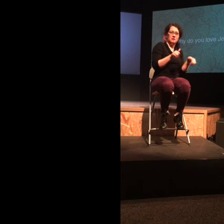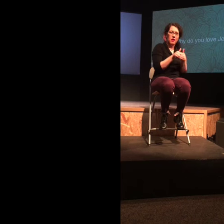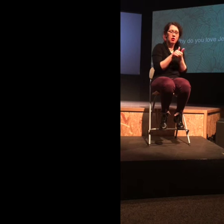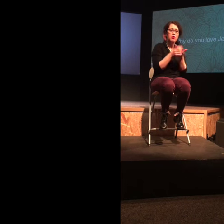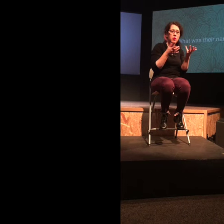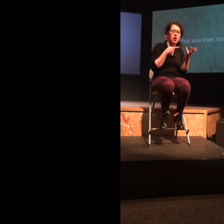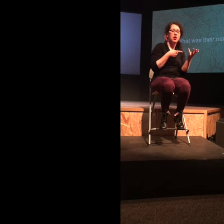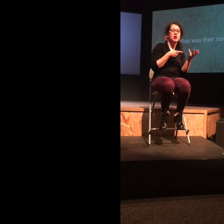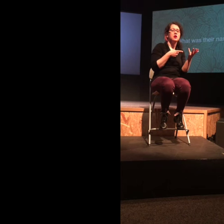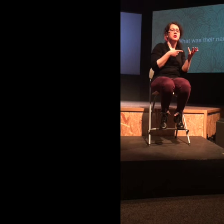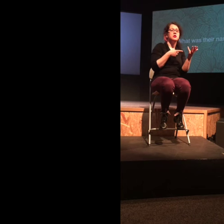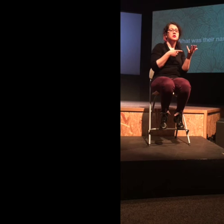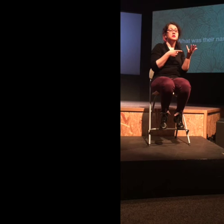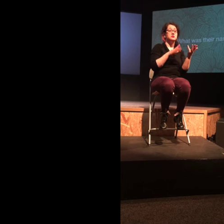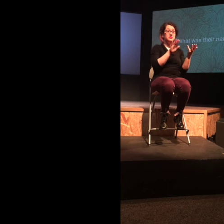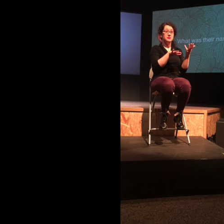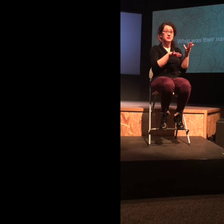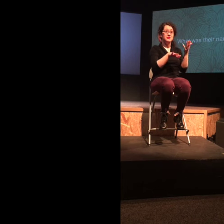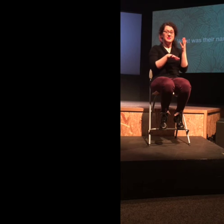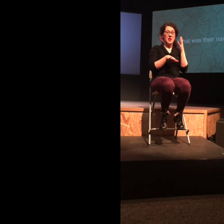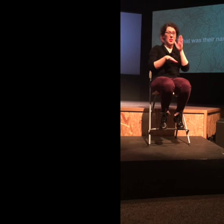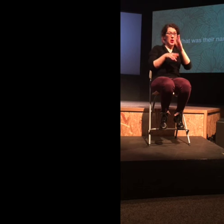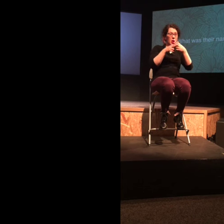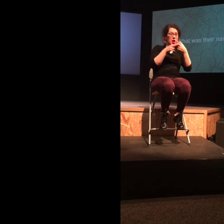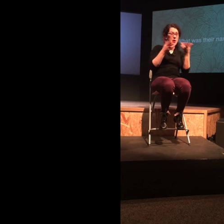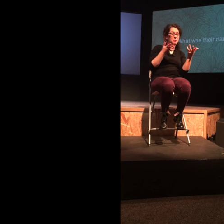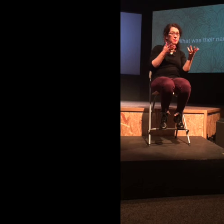other question is, what was their name?